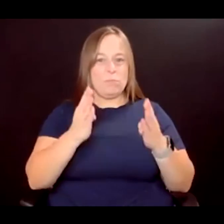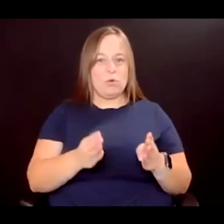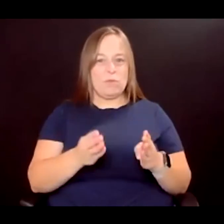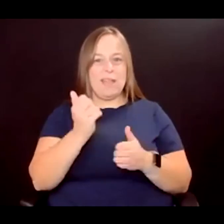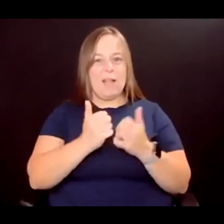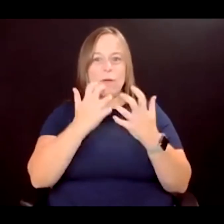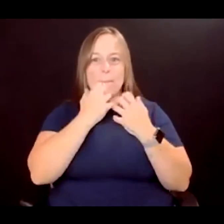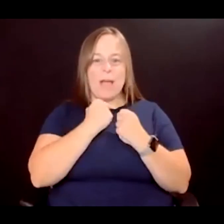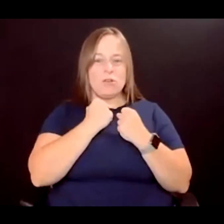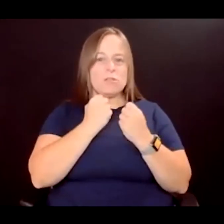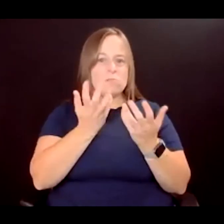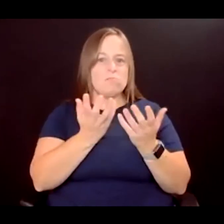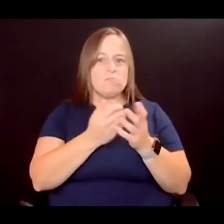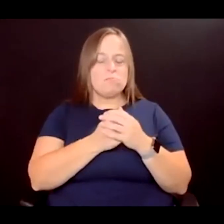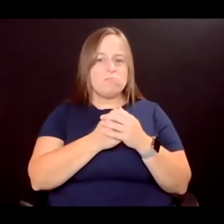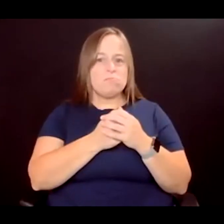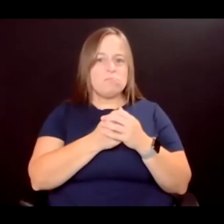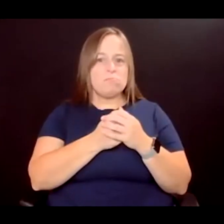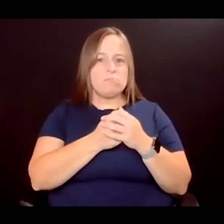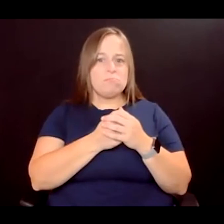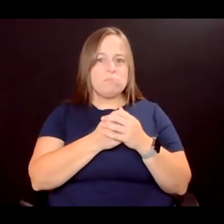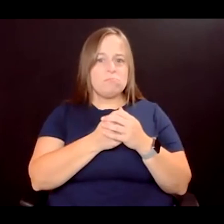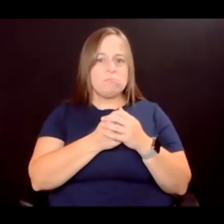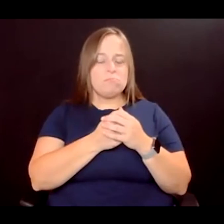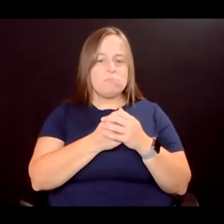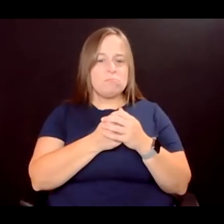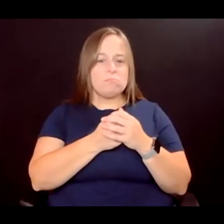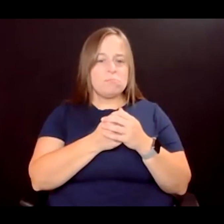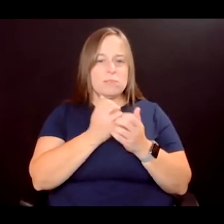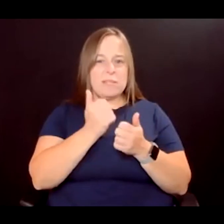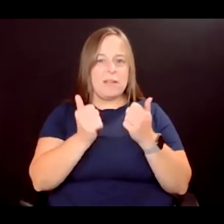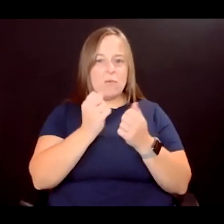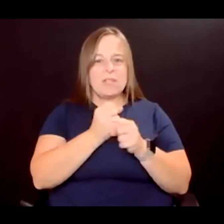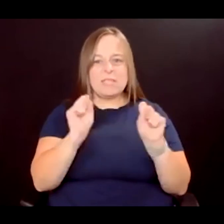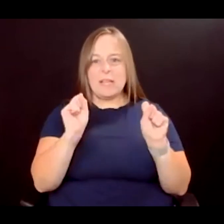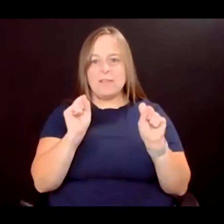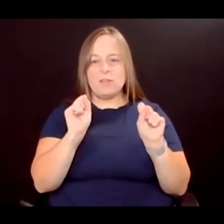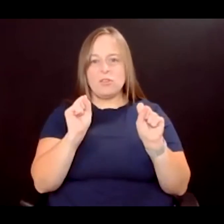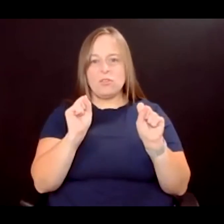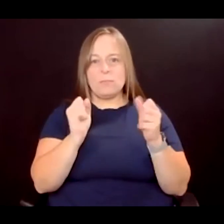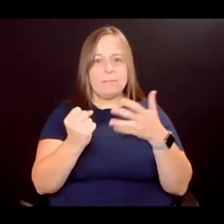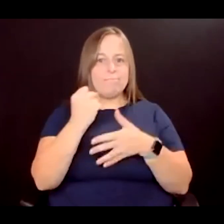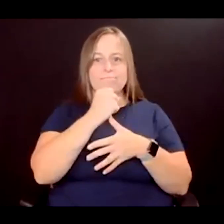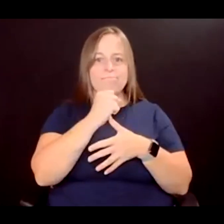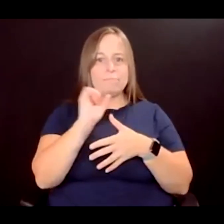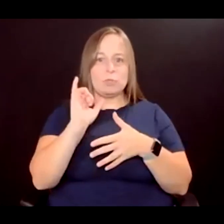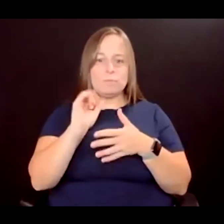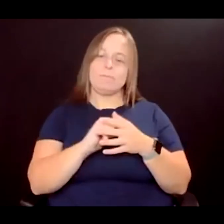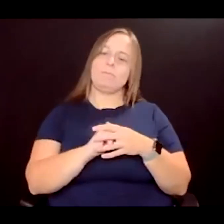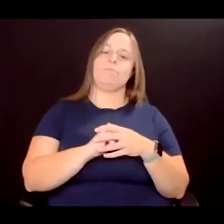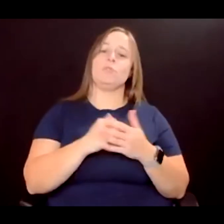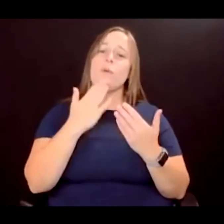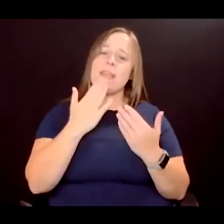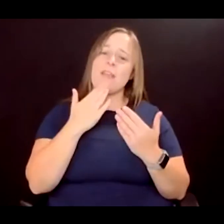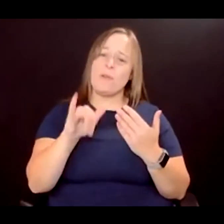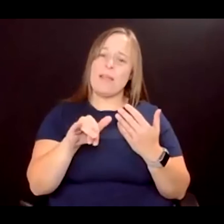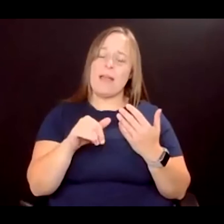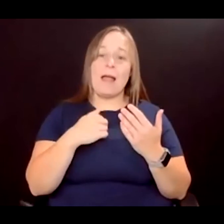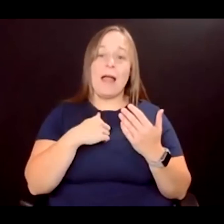is growing up here when there was an emergency, you know, you see people collapse. I've seen so many things that we all have seen,